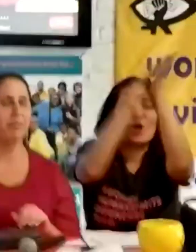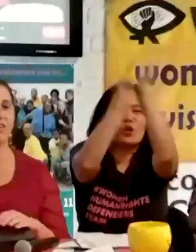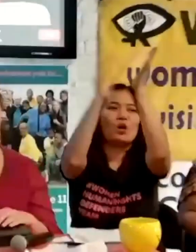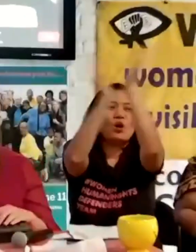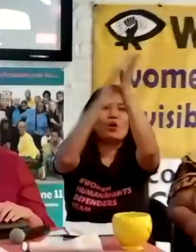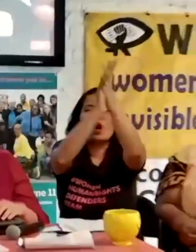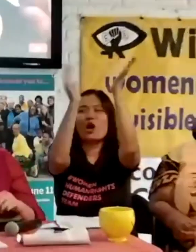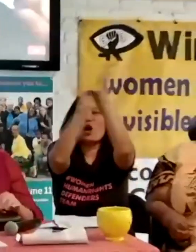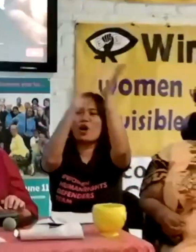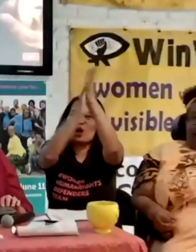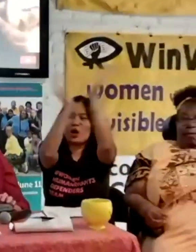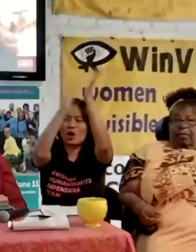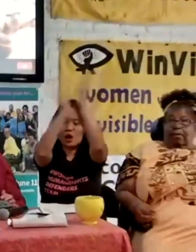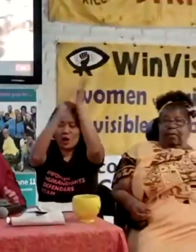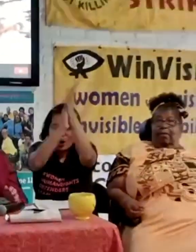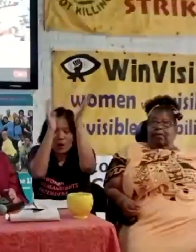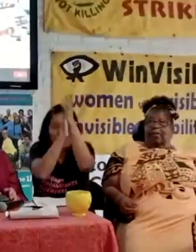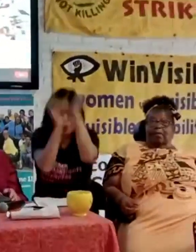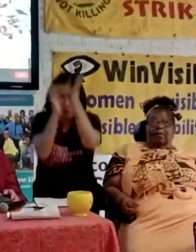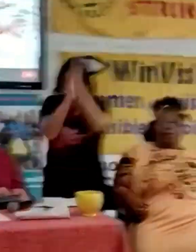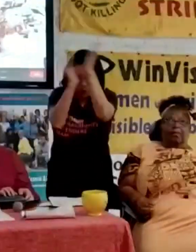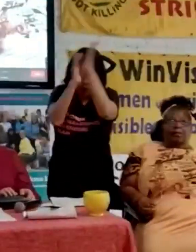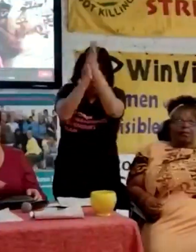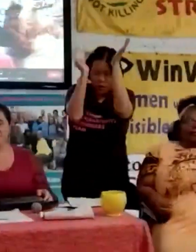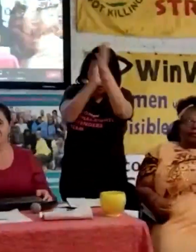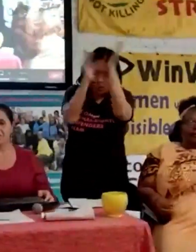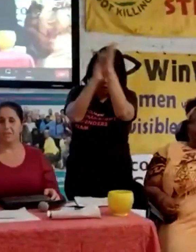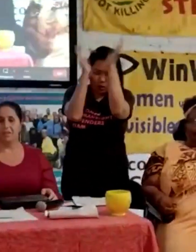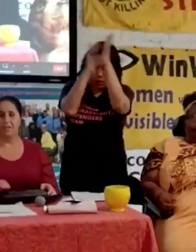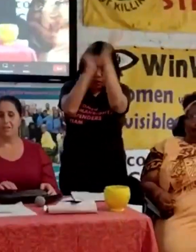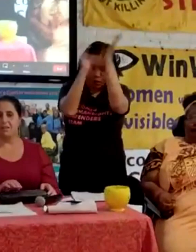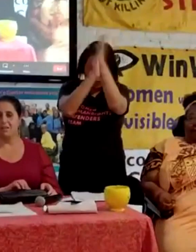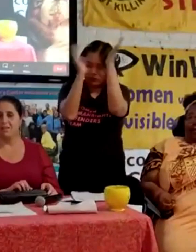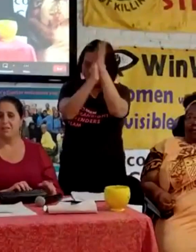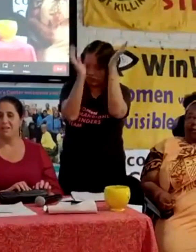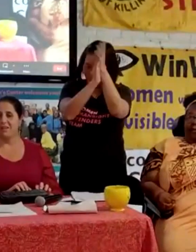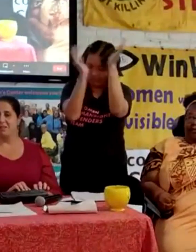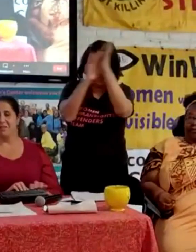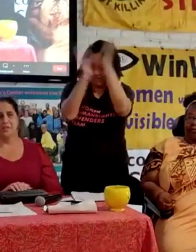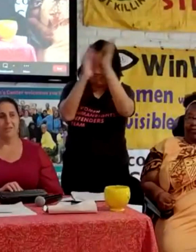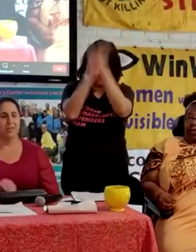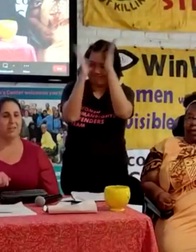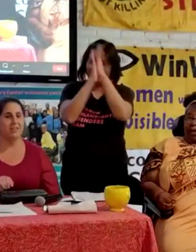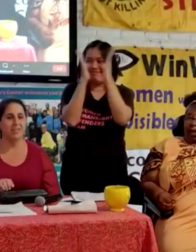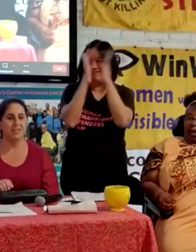Thank you. Hey, everybody standing up.